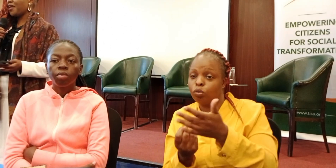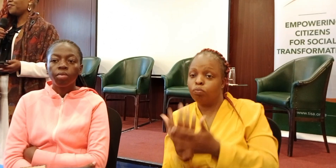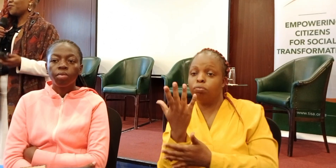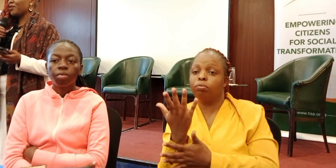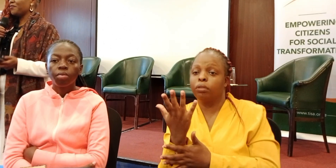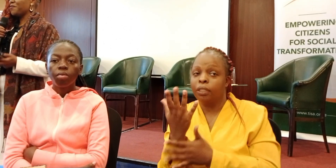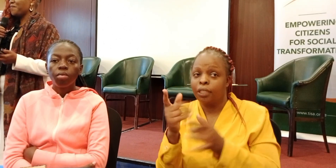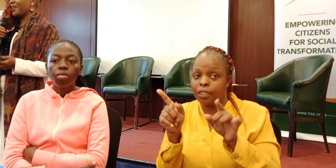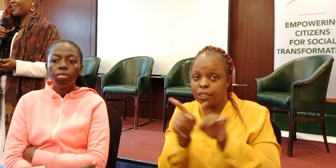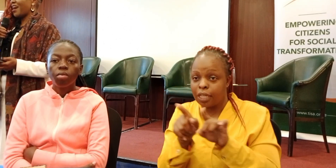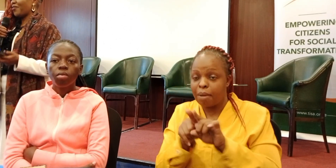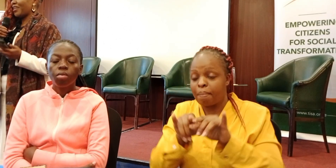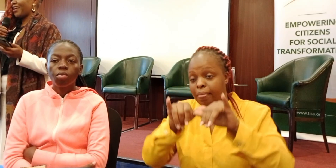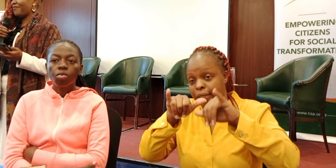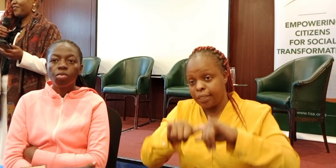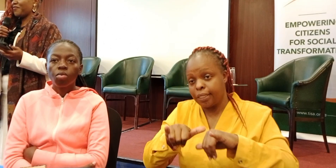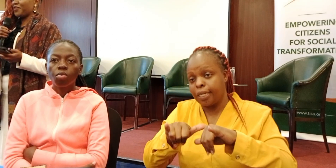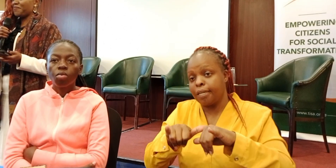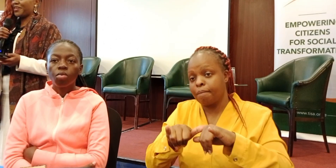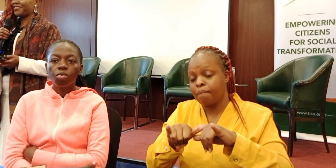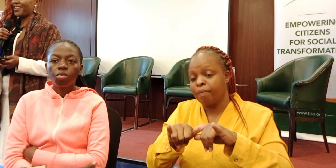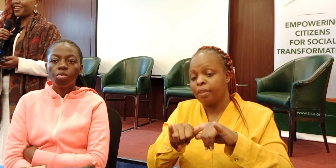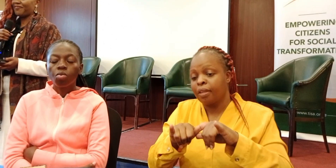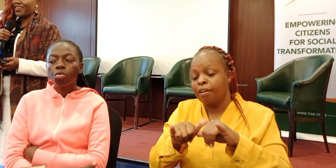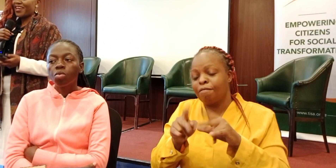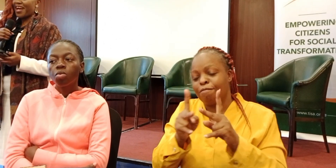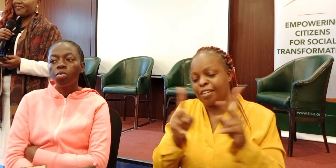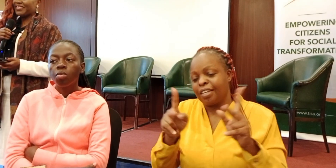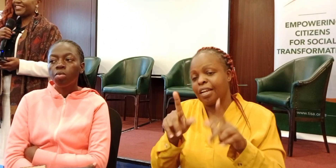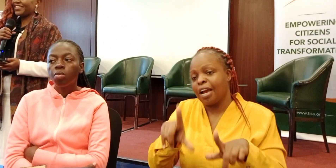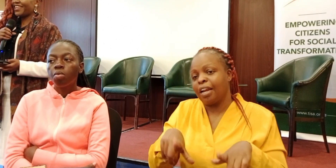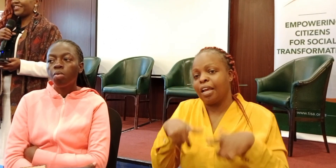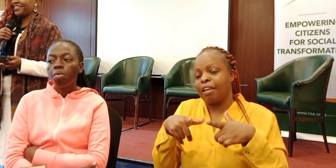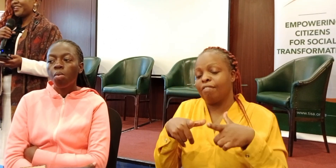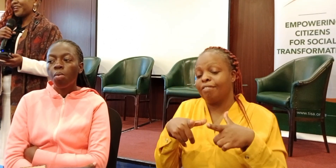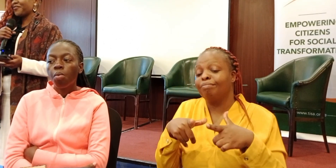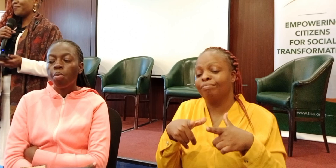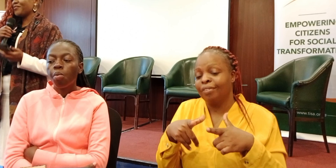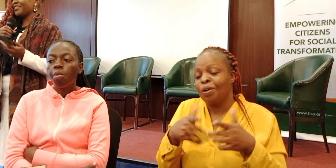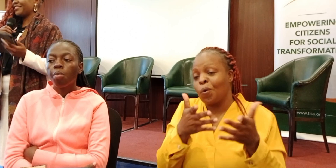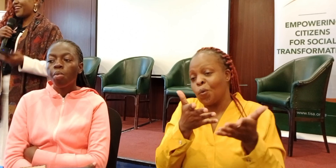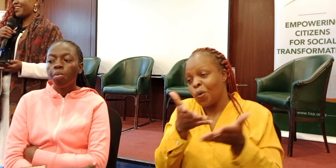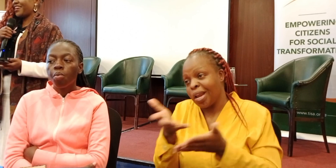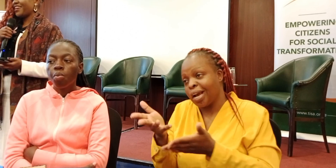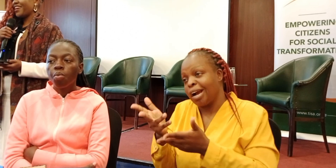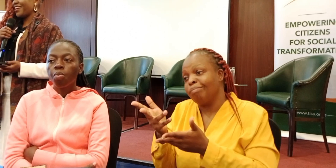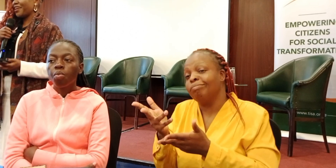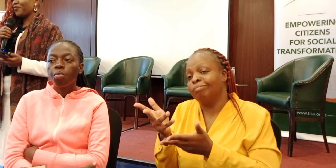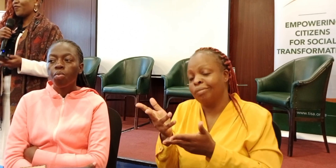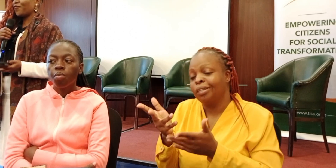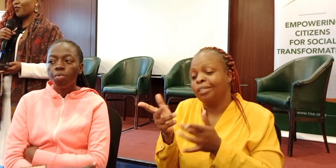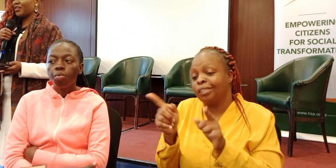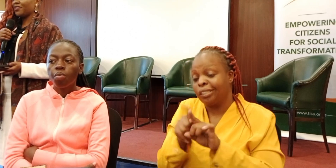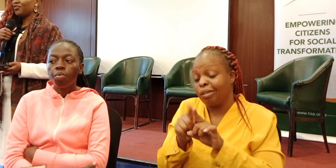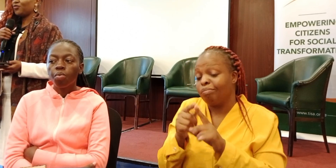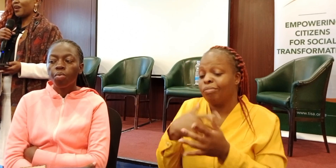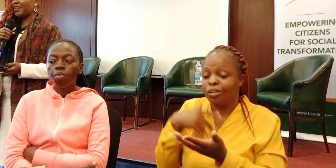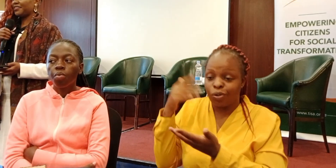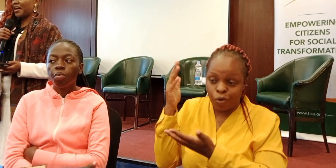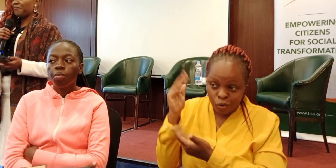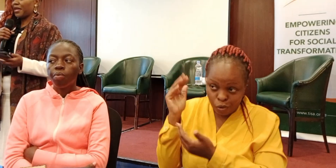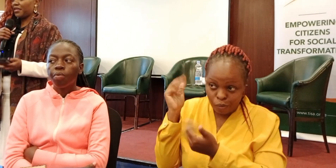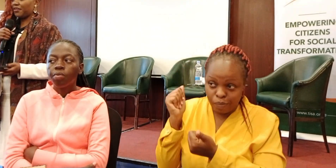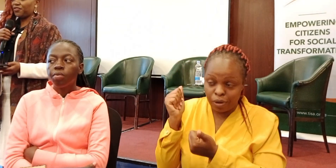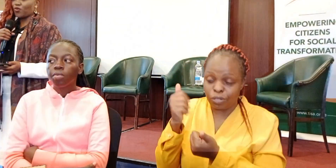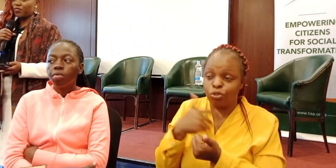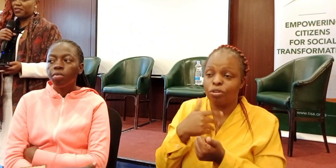alive, and they will remain very, very much alive. Having said that, karibuni sana, and I look forward to